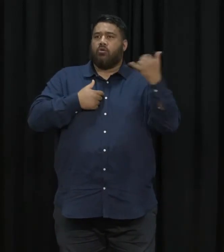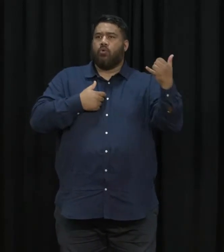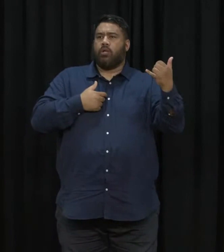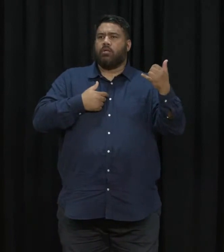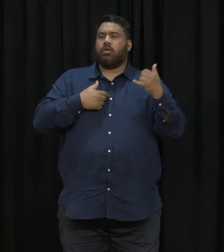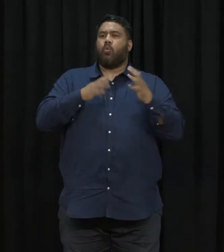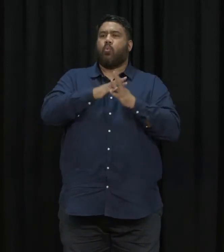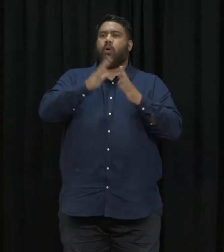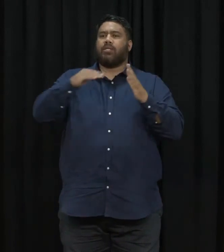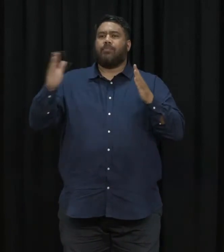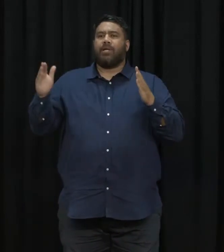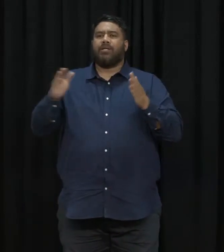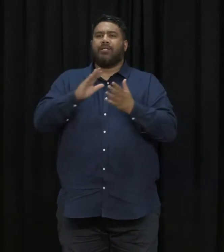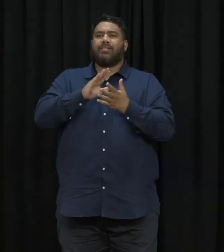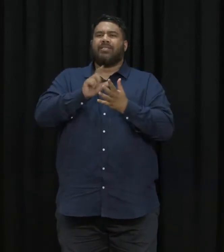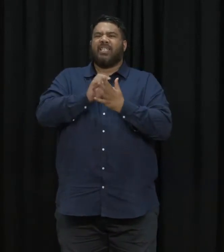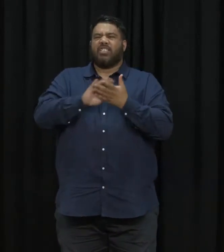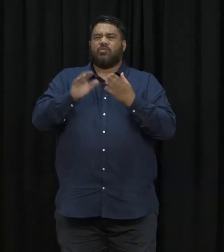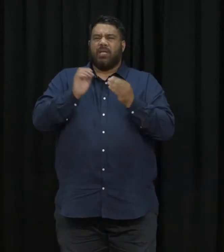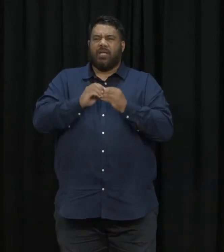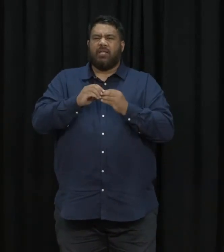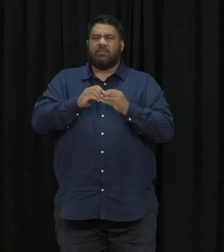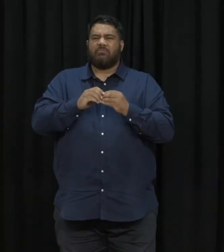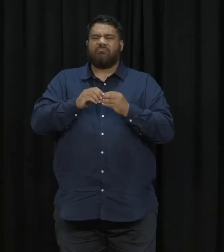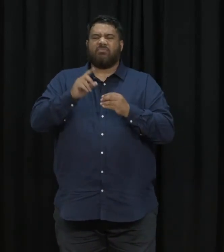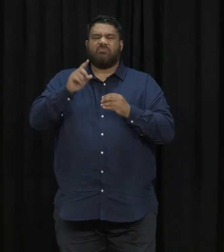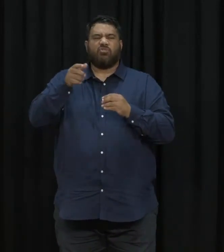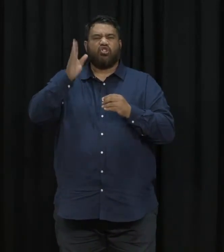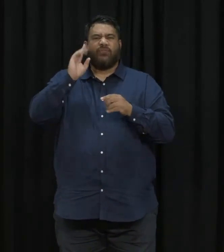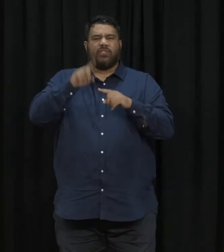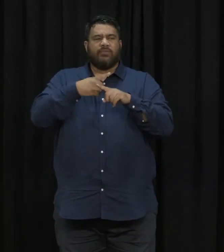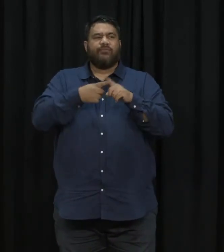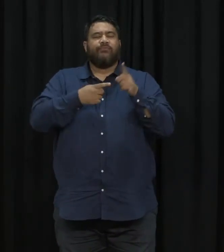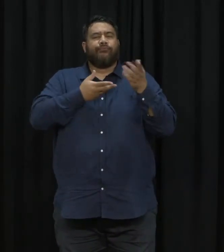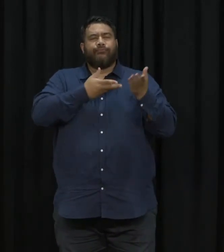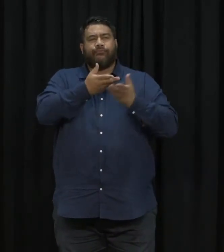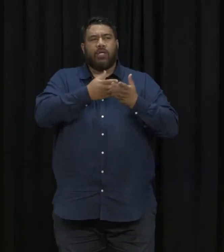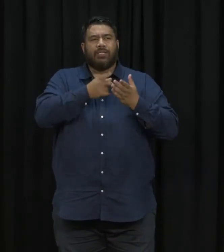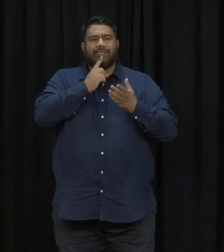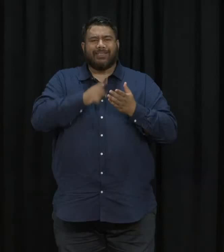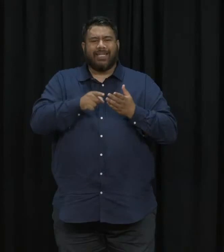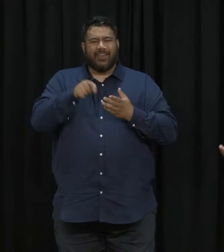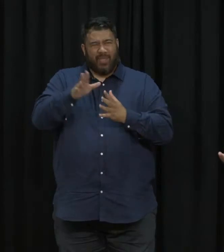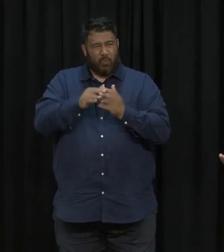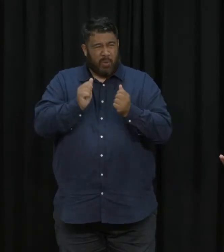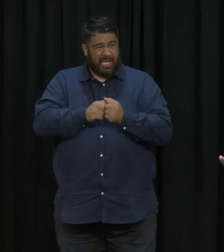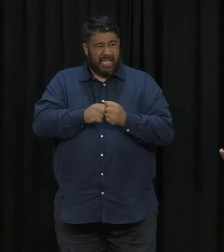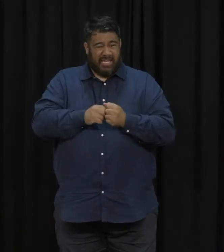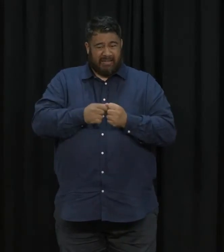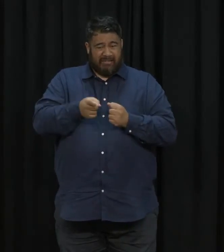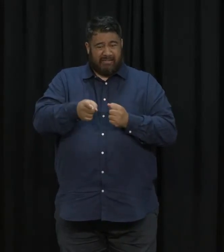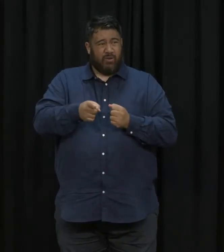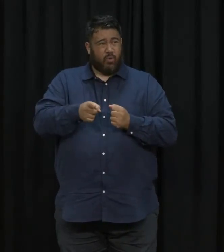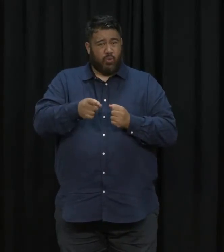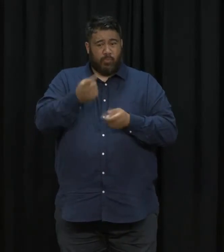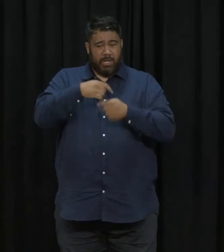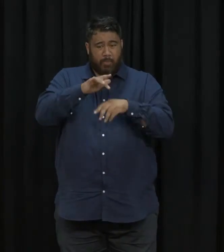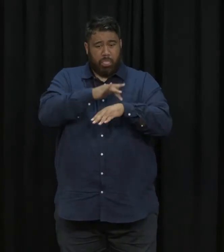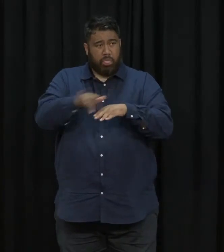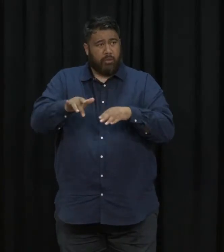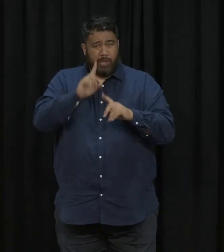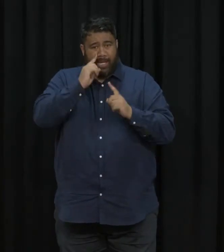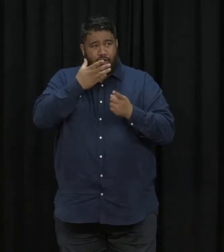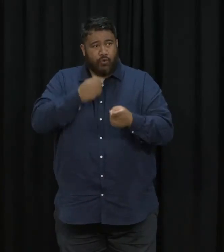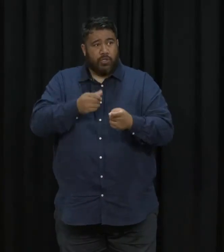Board on Thursday morning. We agreed rather than having that vaccine expire over the weekend, we would bring forward the vaccination